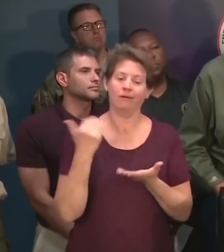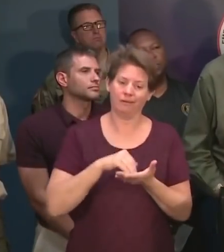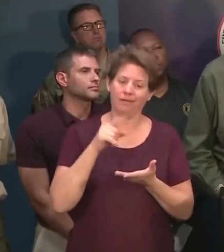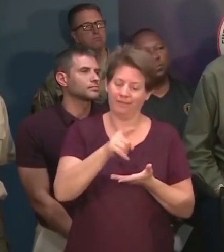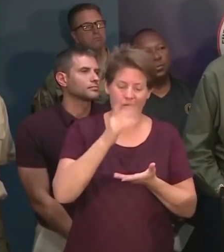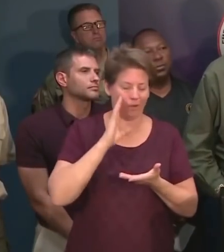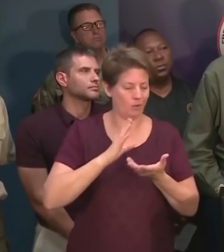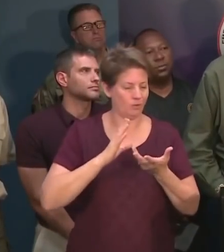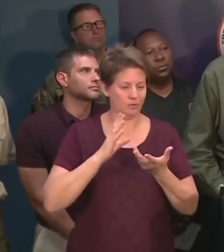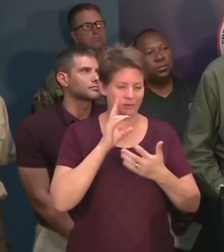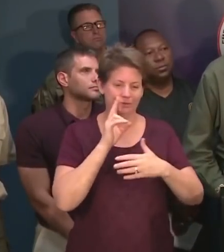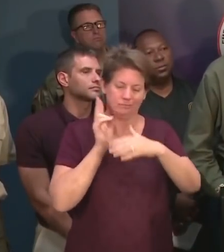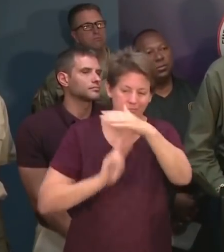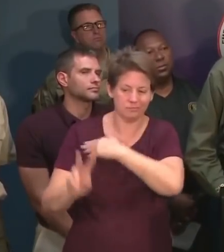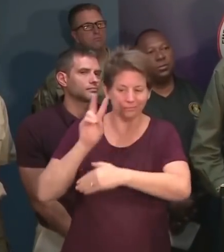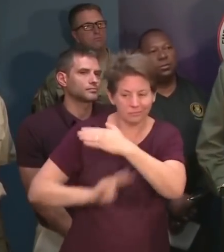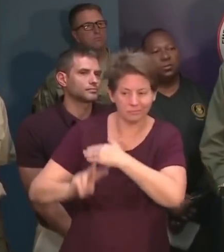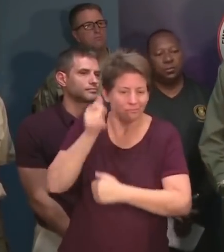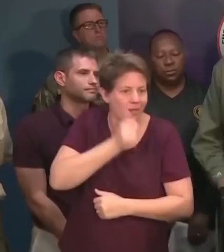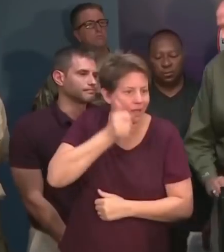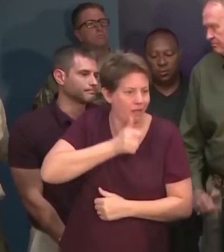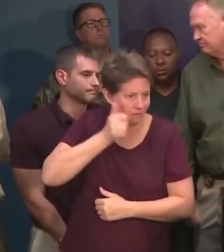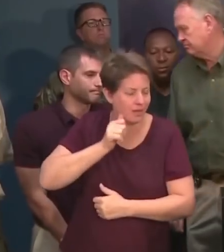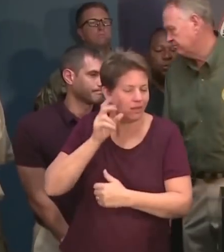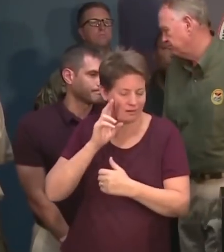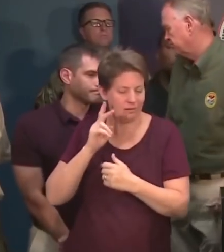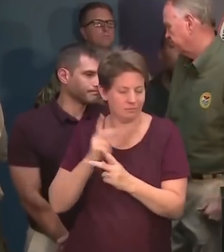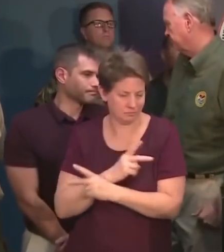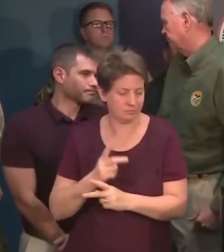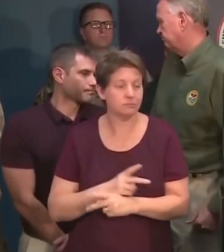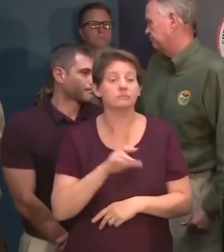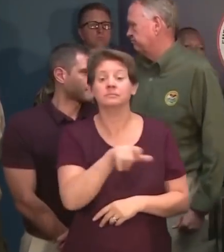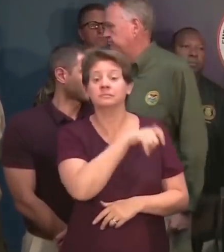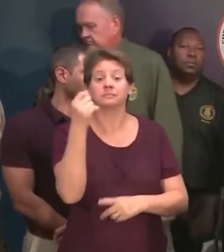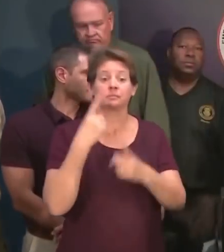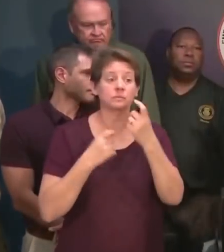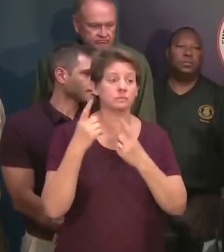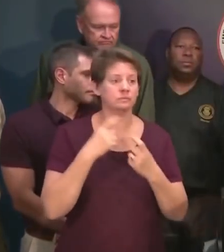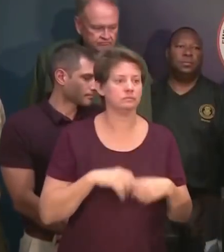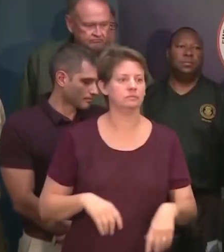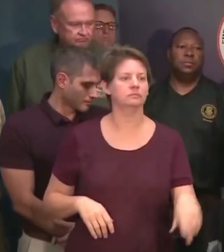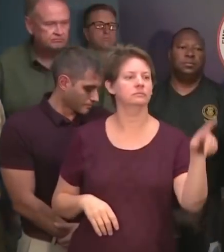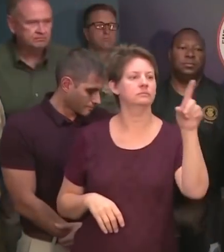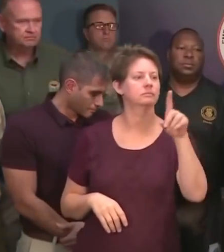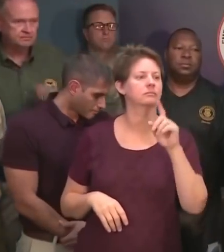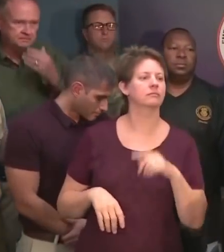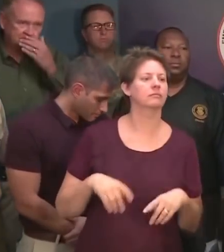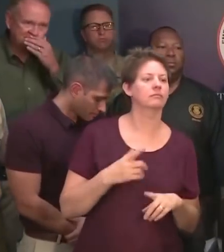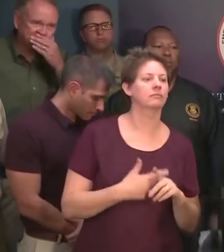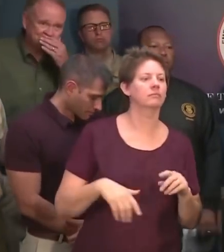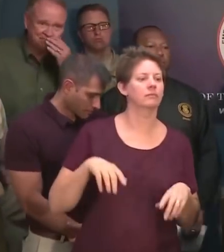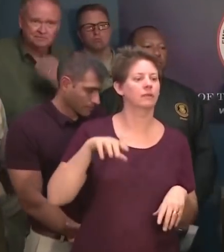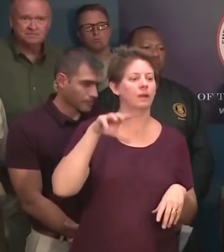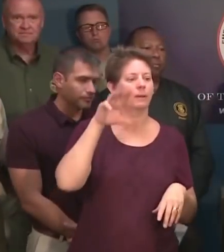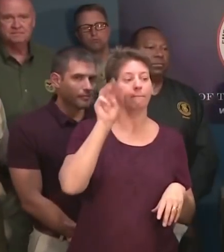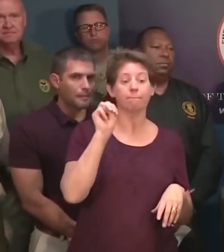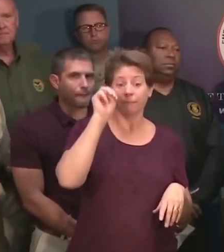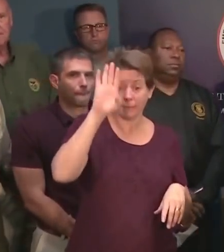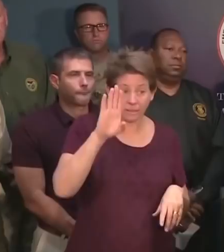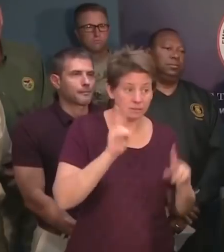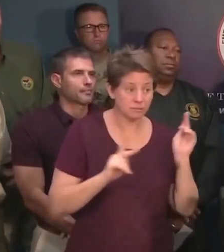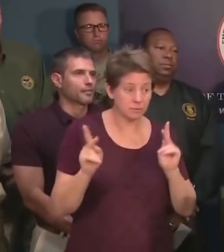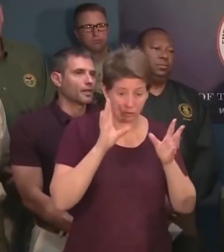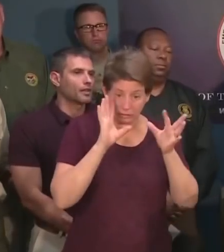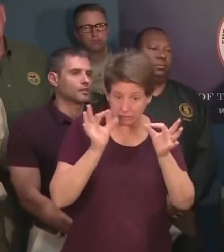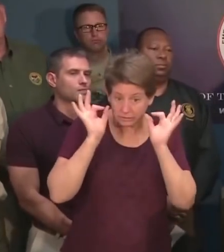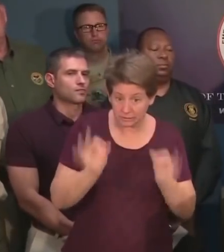models are run daily. Thank you. Thank you. Further questions? for Myrtle Beach residents who are deciding whether or